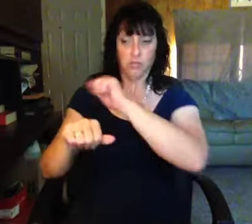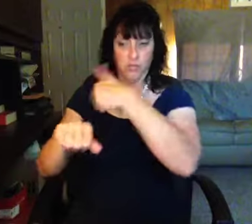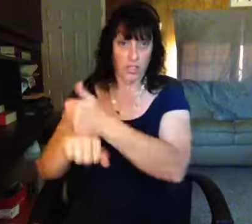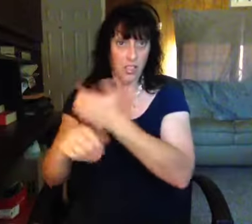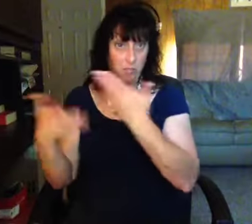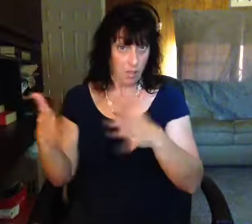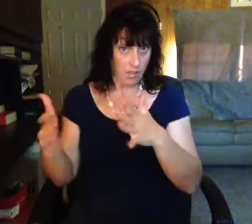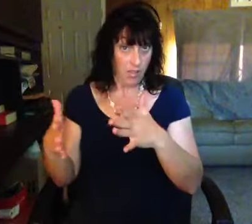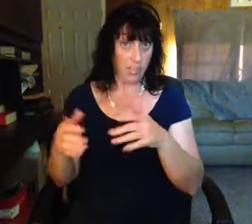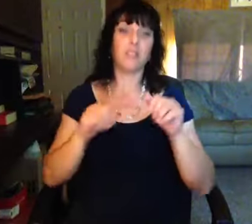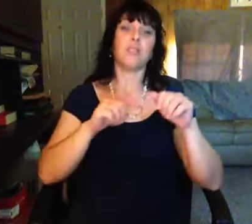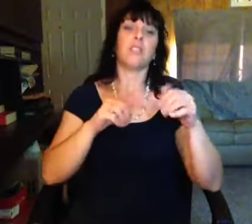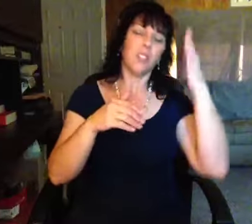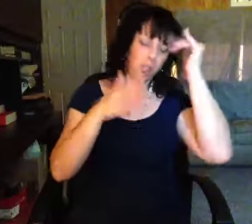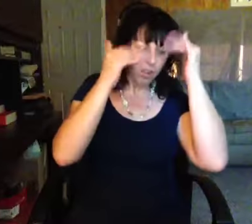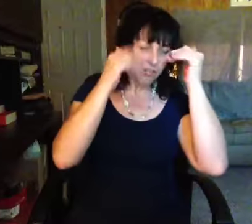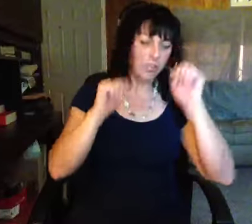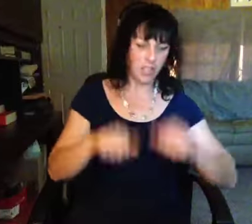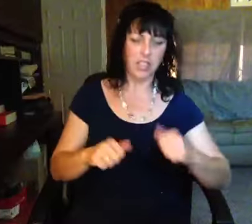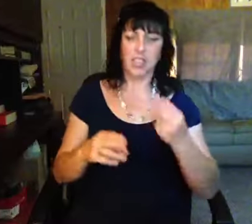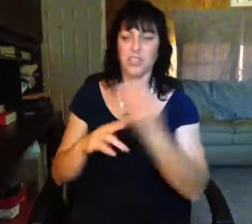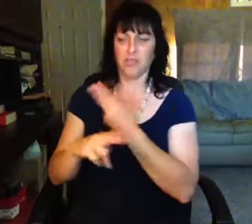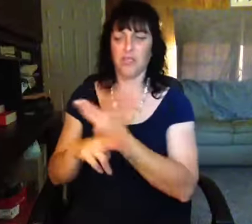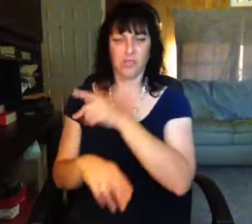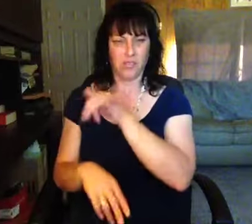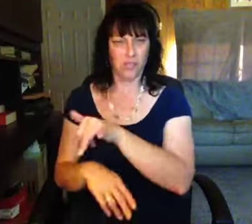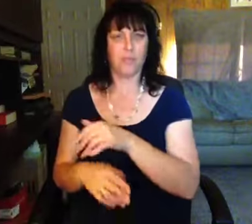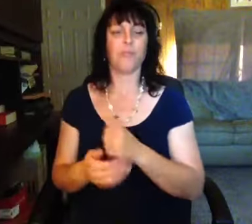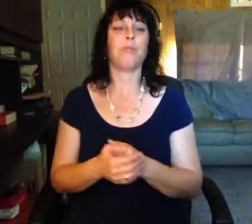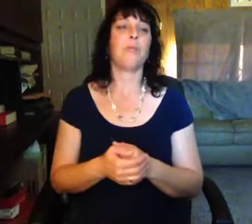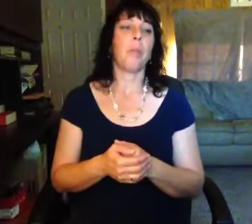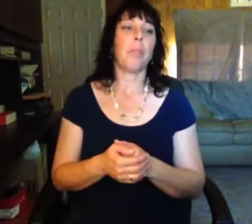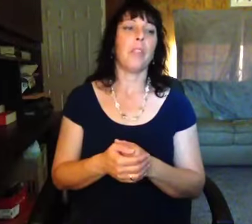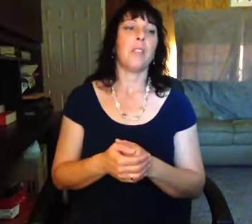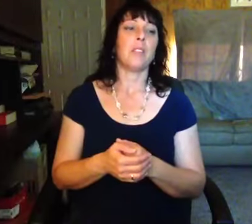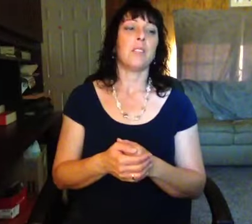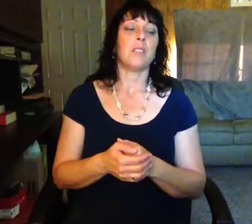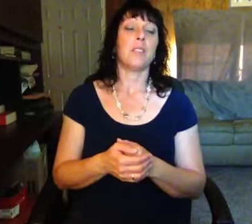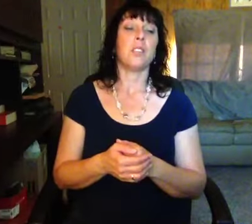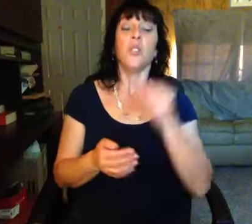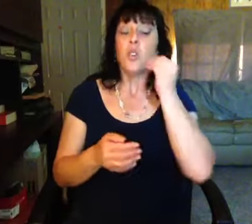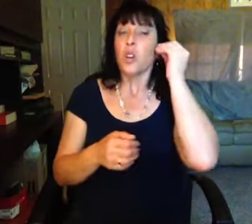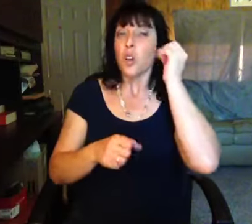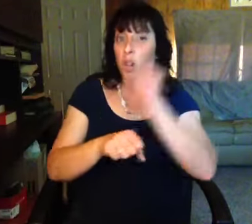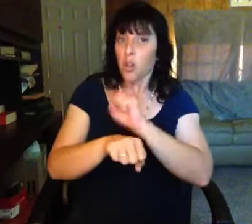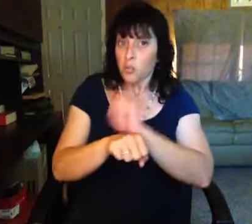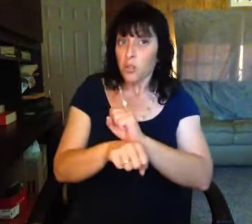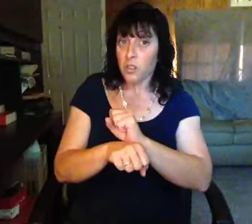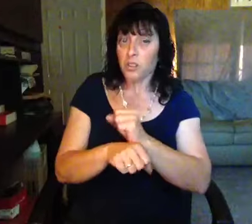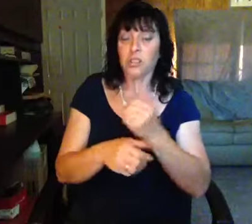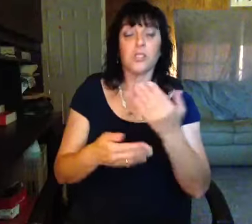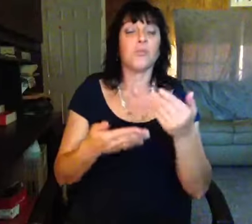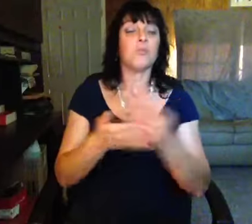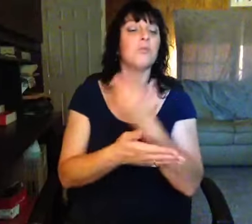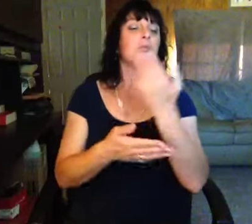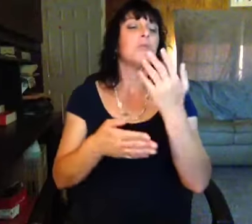use your evening time to watch some videos about some new material. So what you want to do